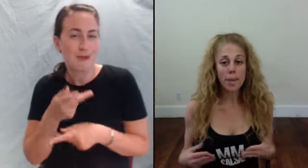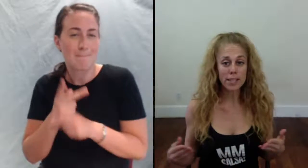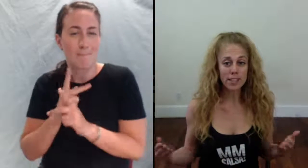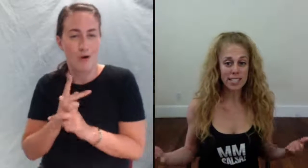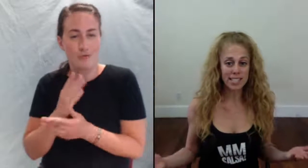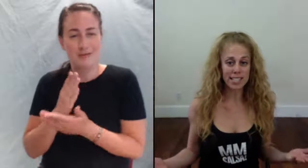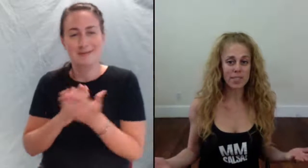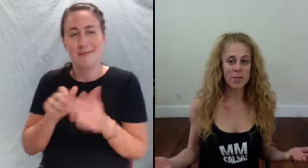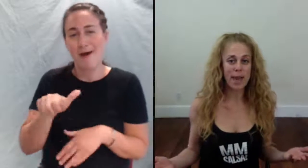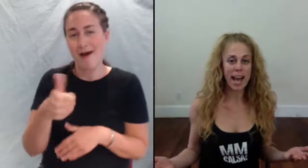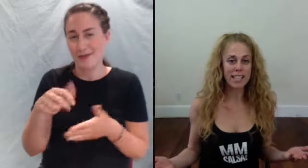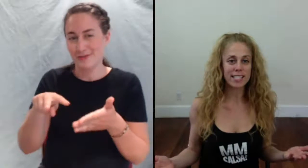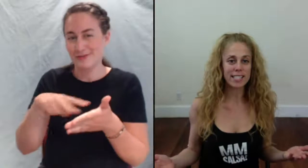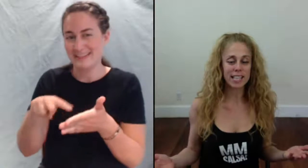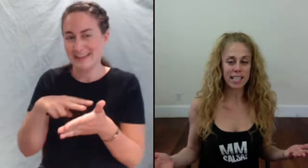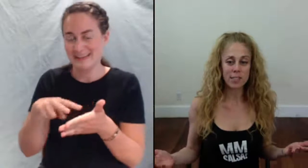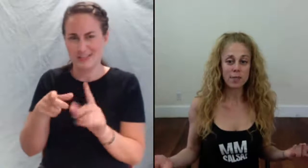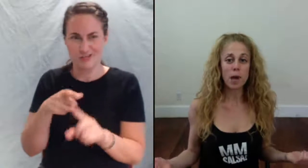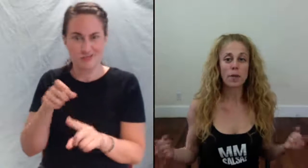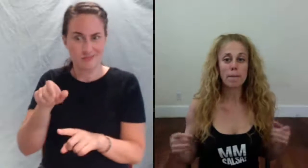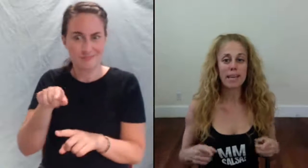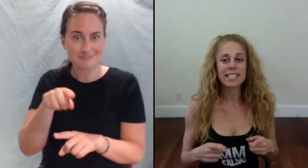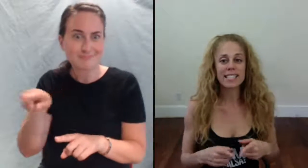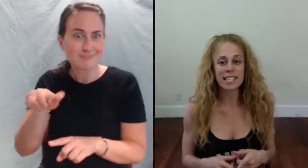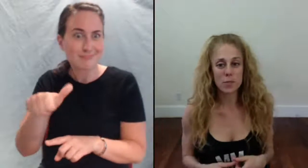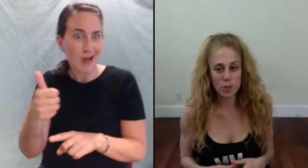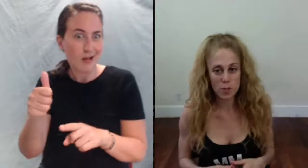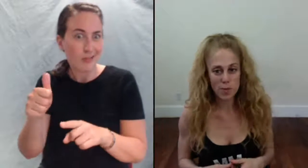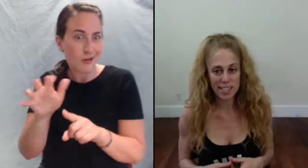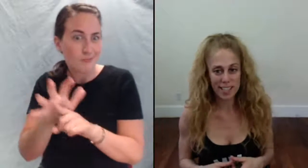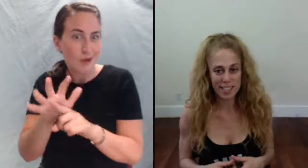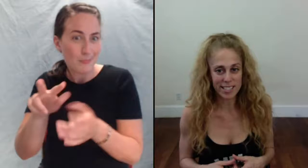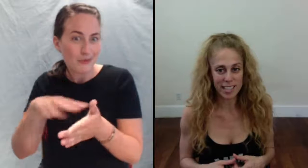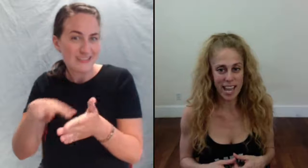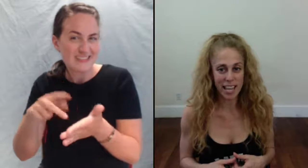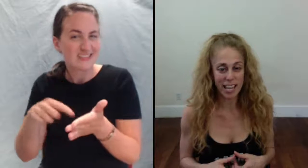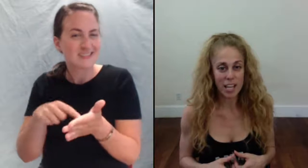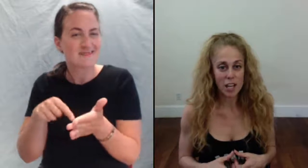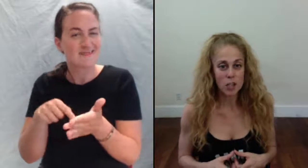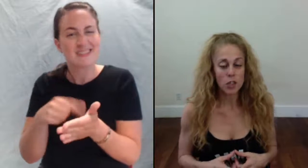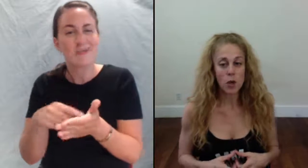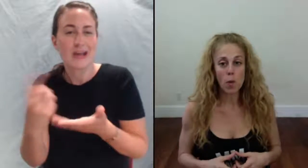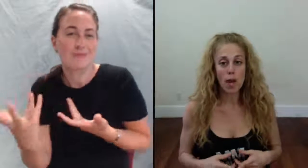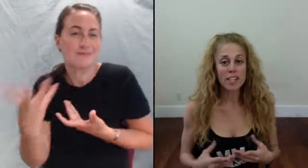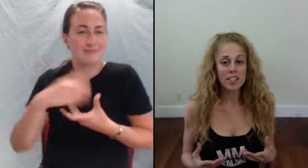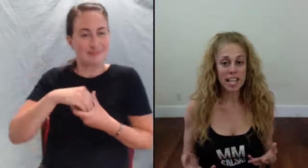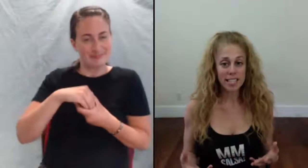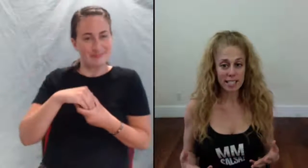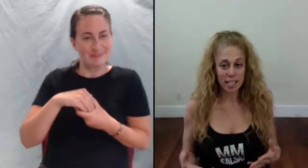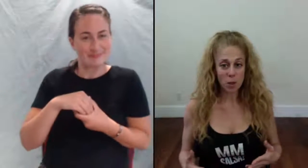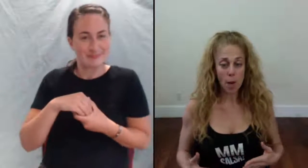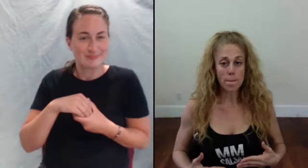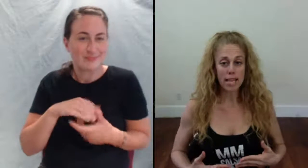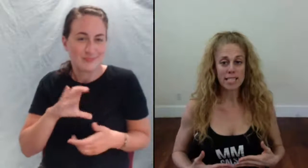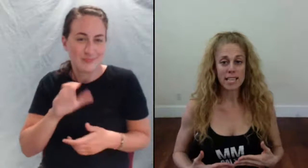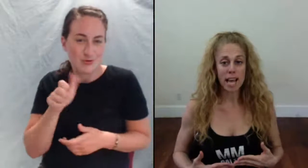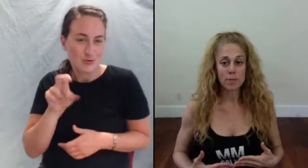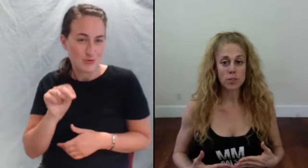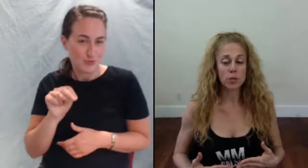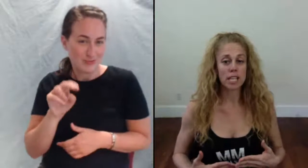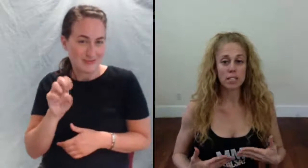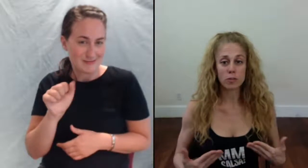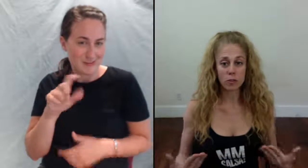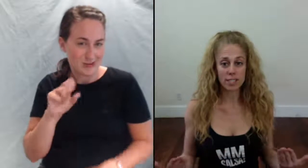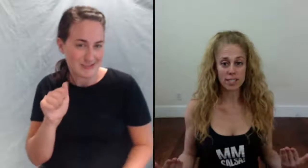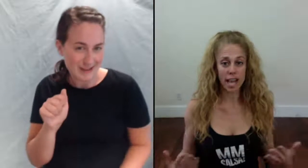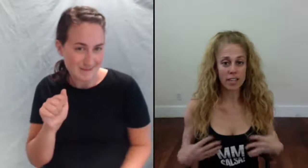from popular dances of the past that we mix in with Cuban salsa today. So that when you're dancing, many